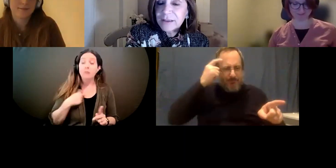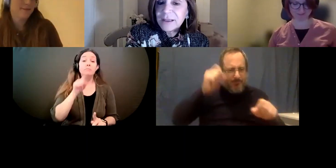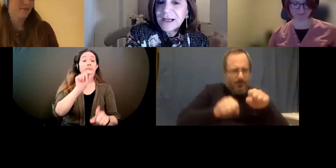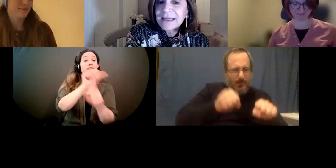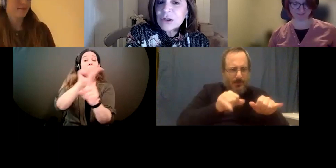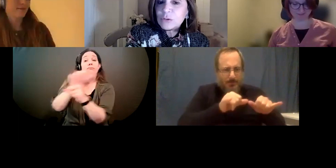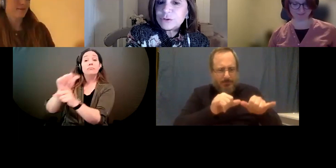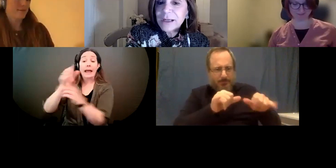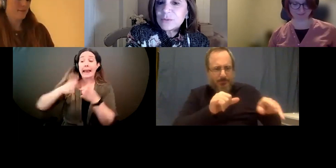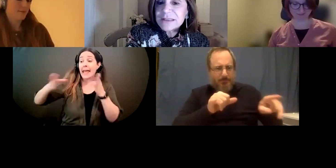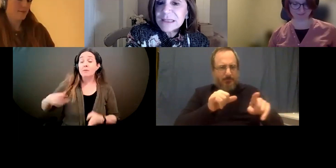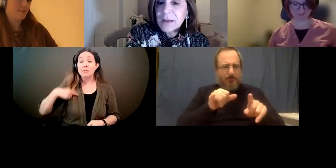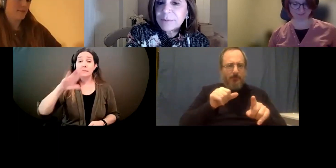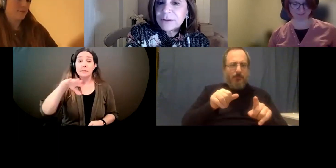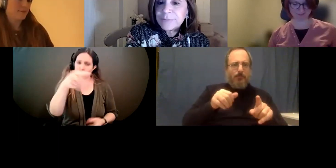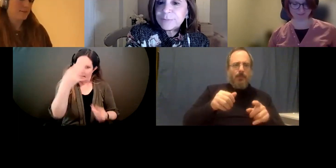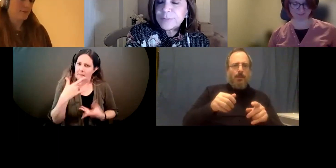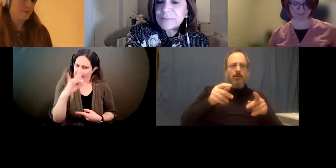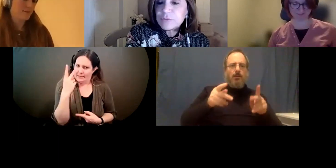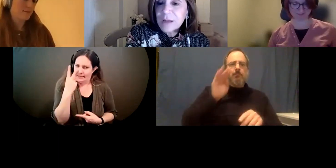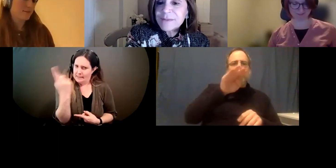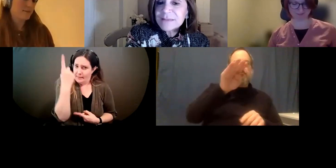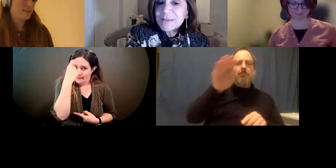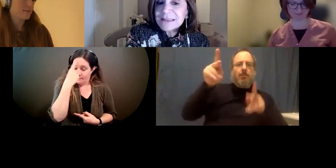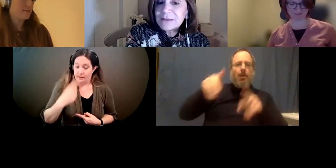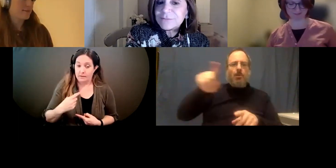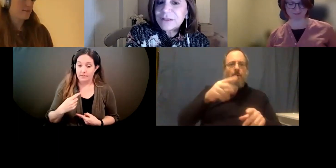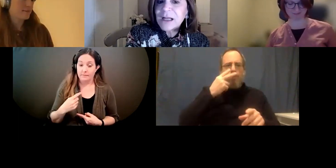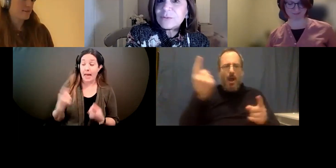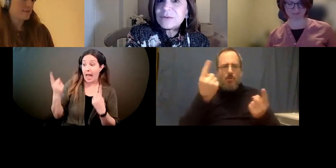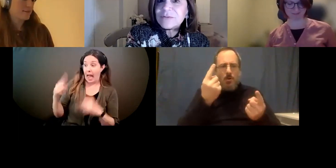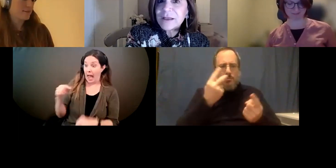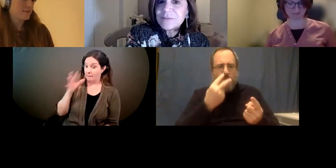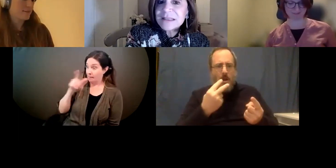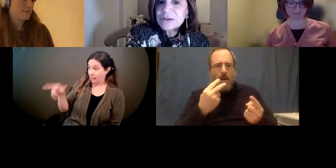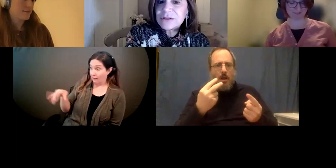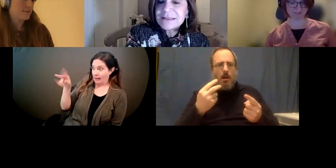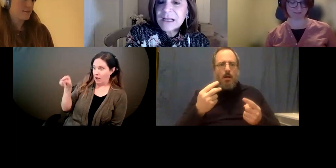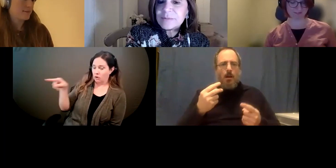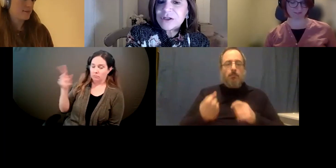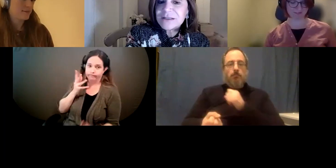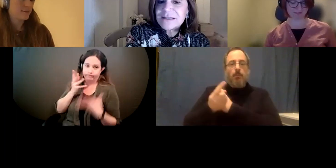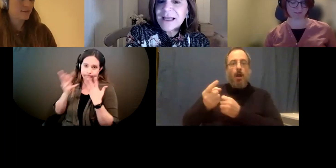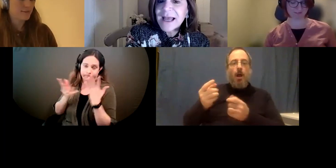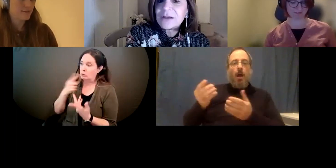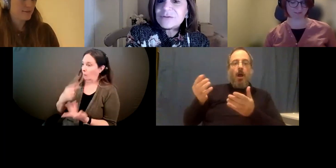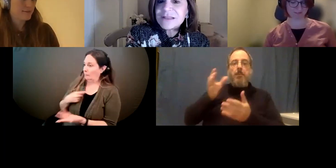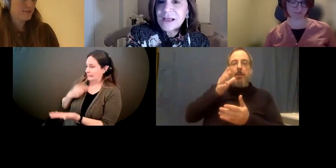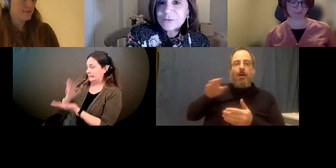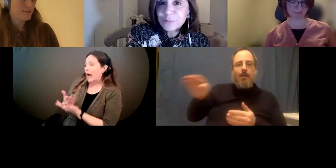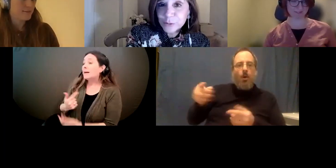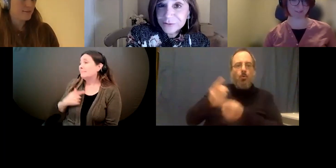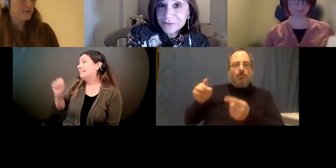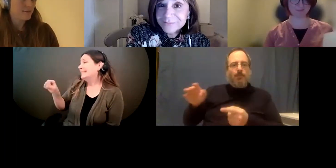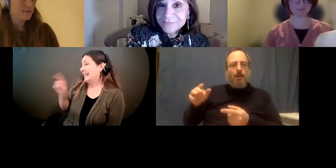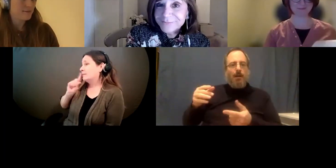mortified. I told her I would stop, but I promised myself that I would find mysterious objects outside